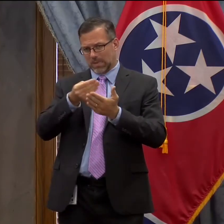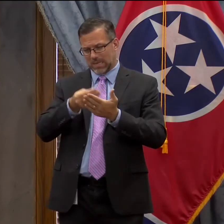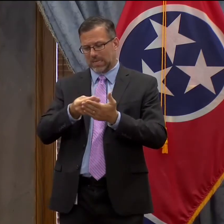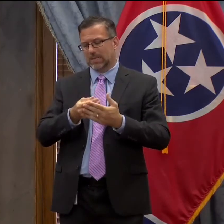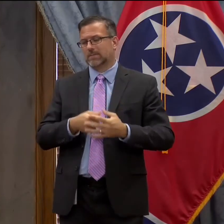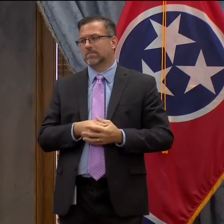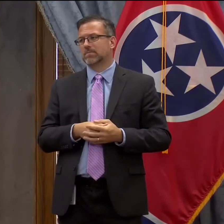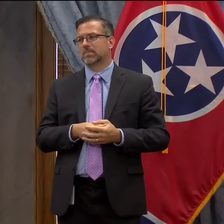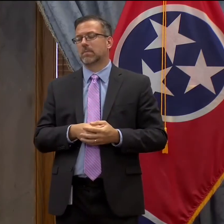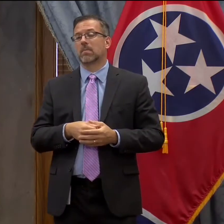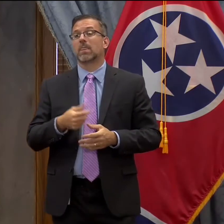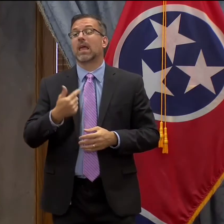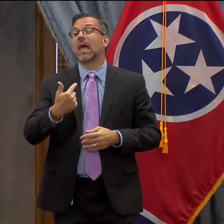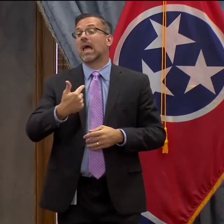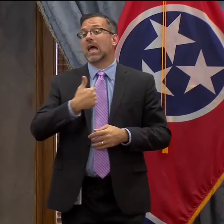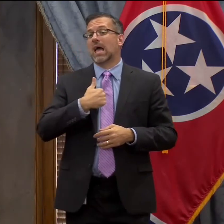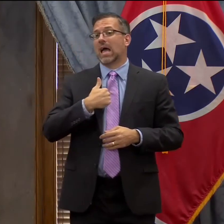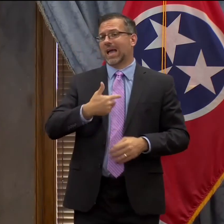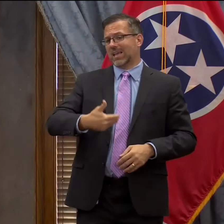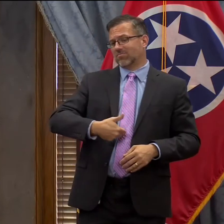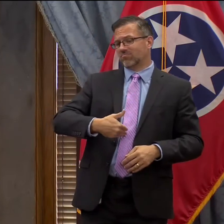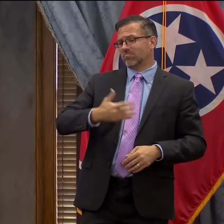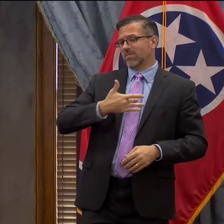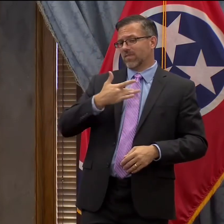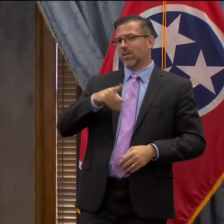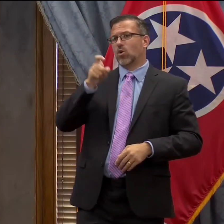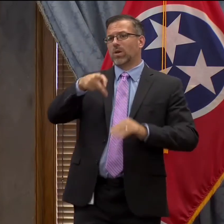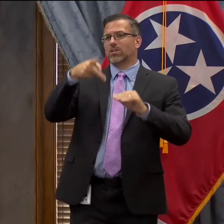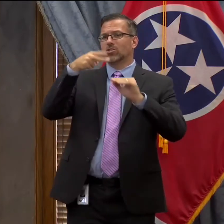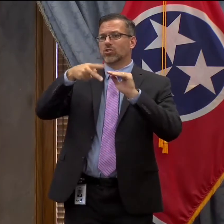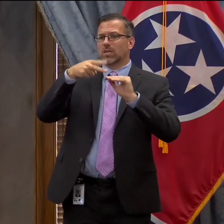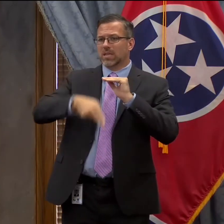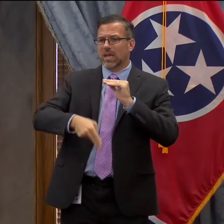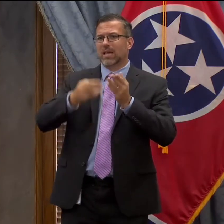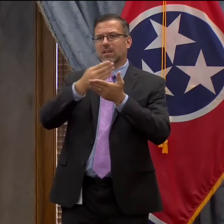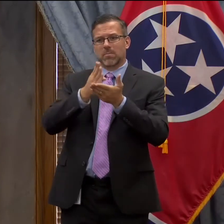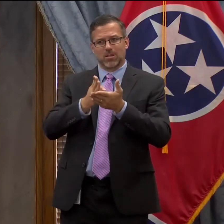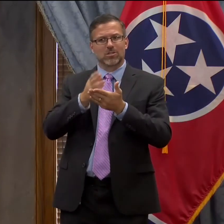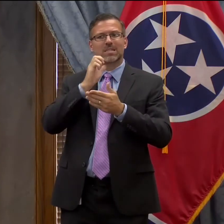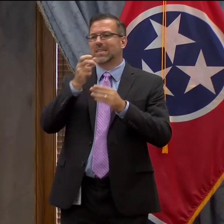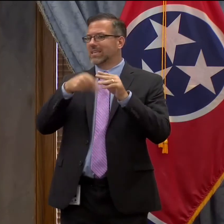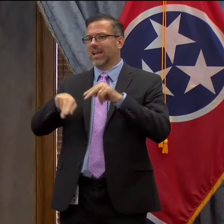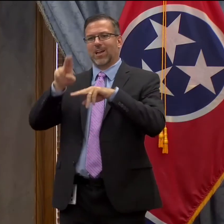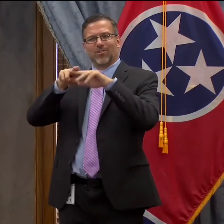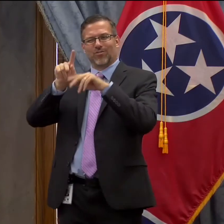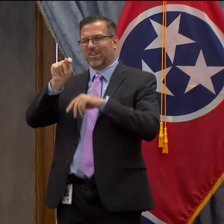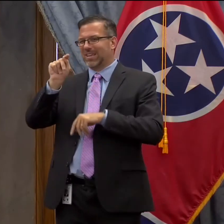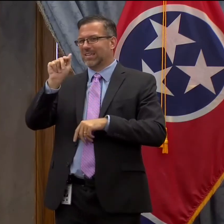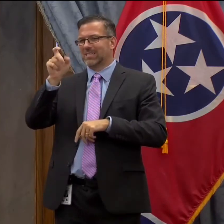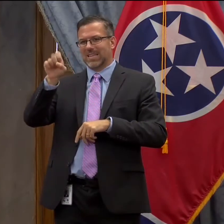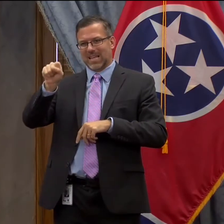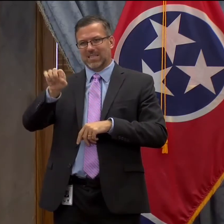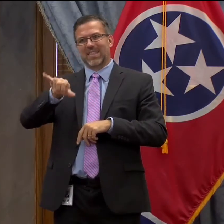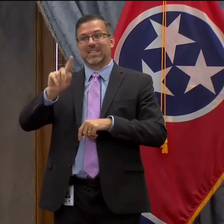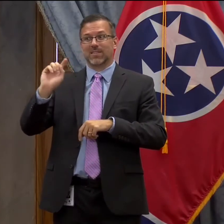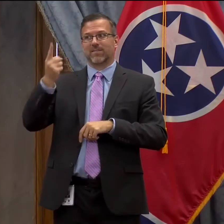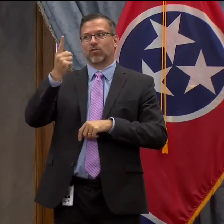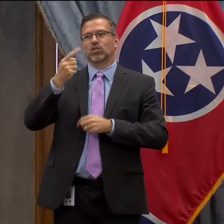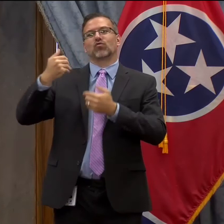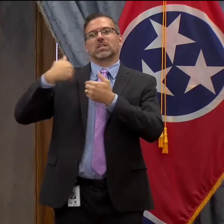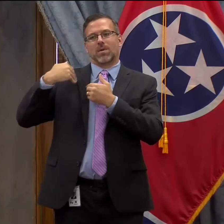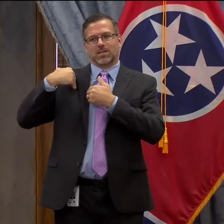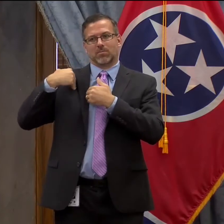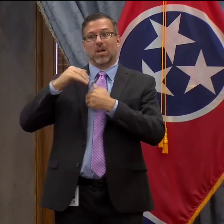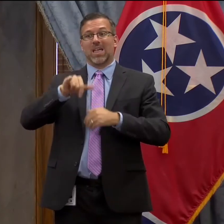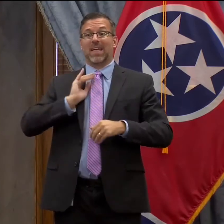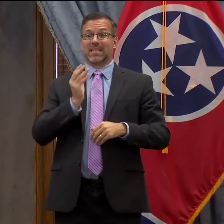And I believe that we should cut budgets and not raise taxes. That's the first responsible action that we should do. That's what the state's